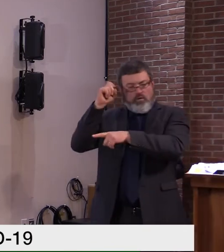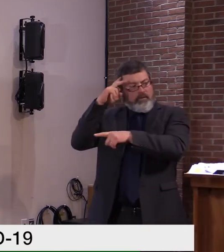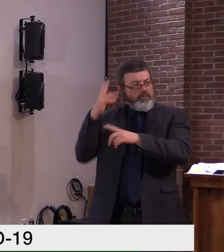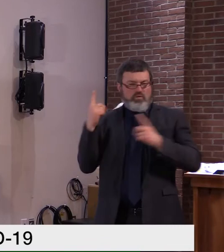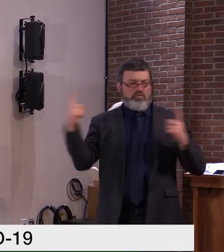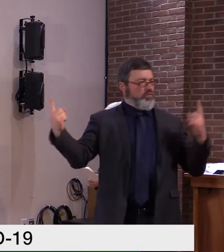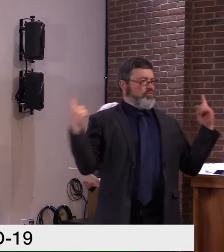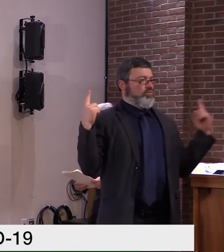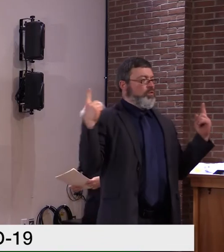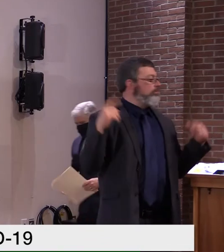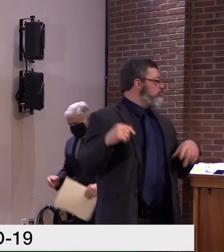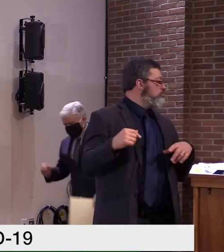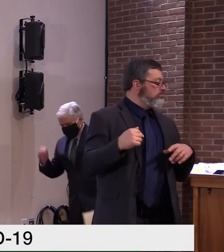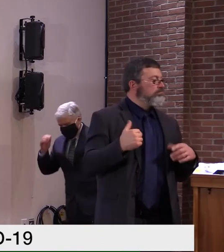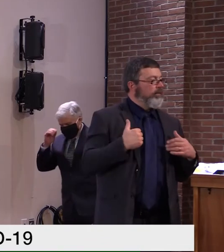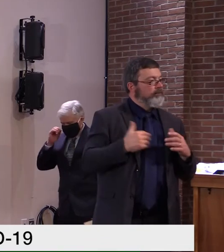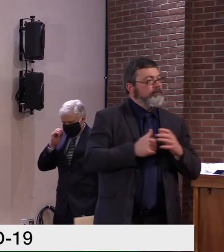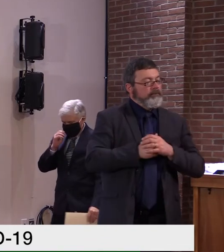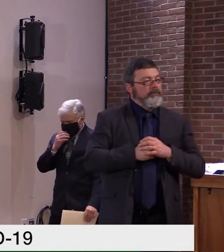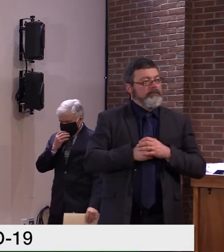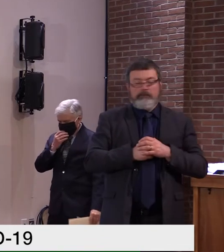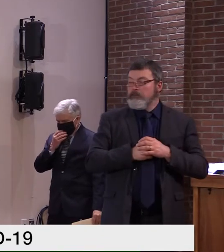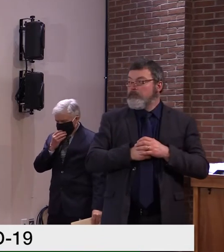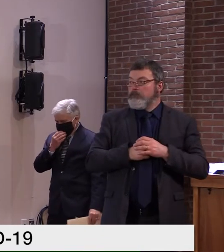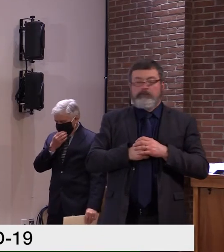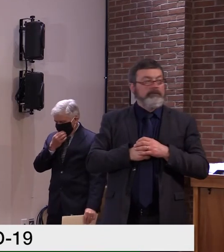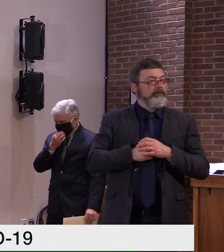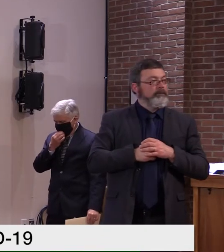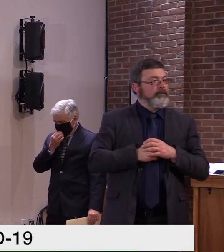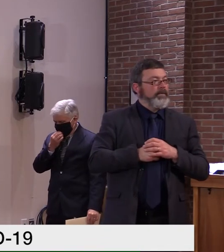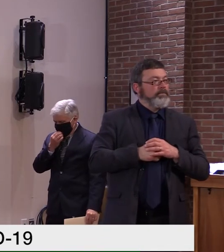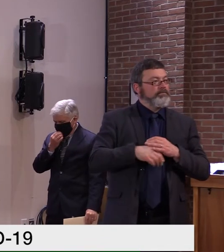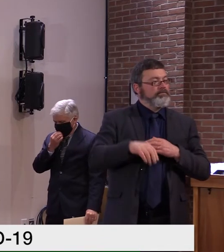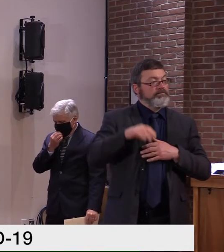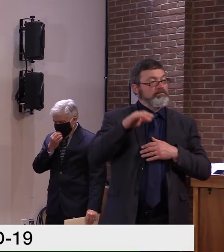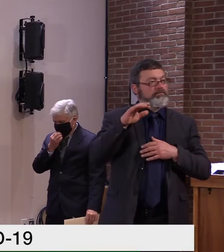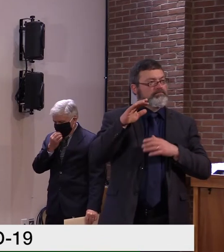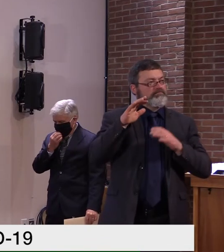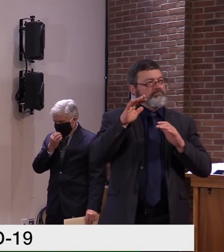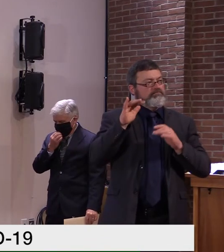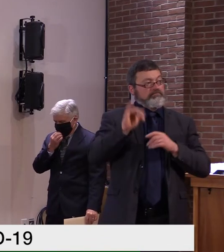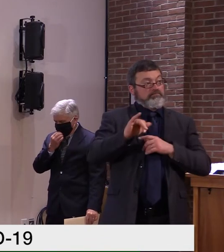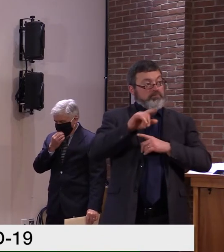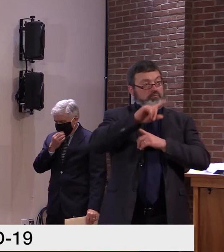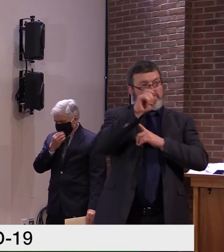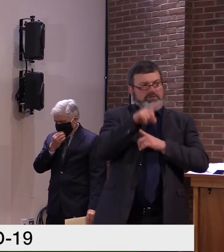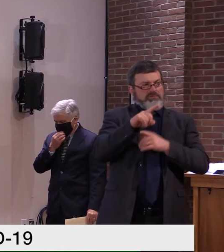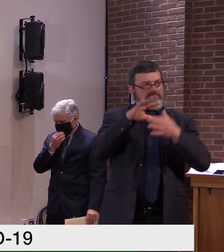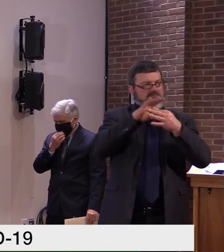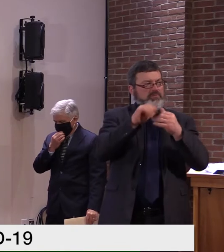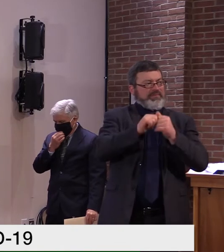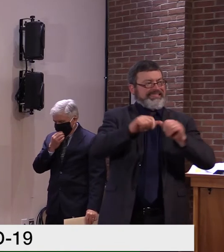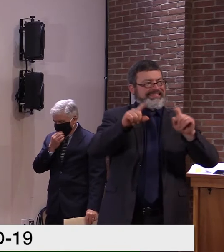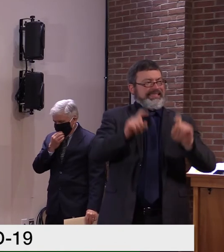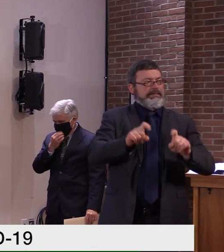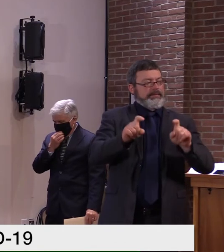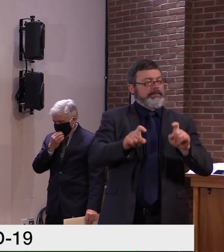you inferred that the tests were somehow like connected to